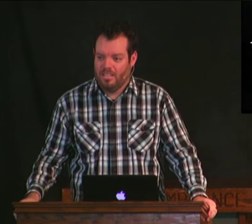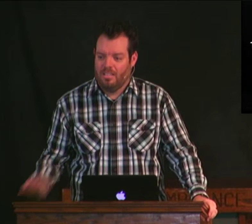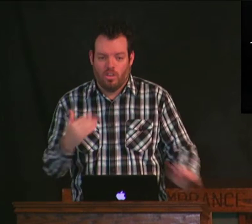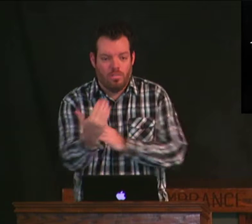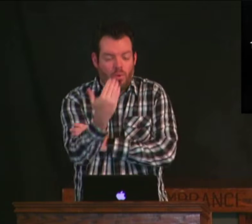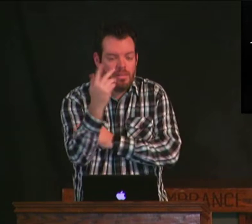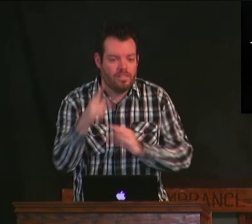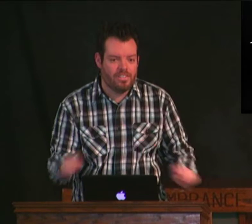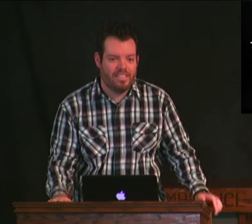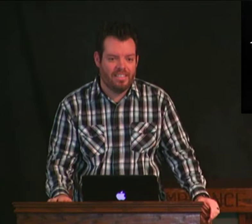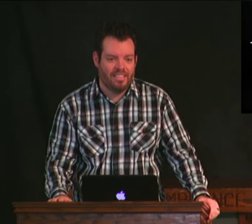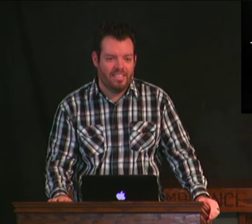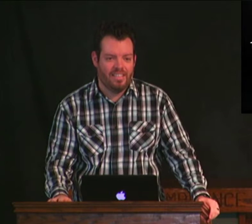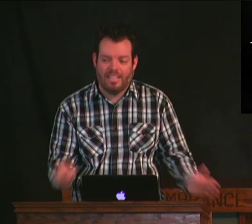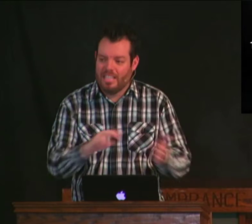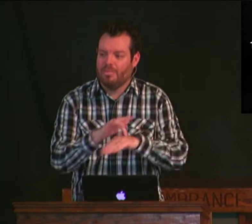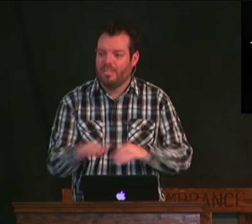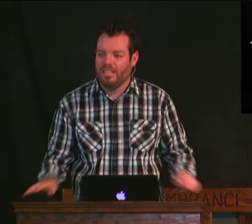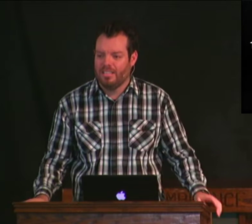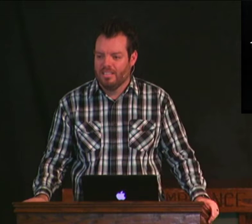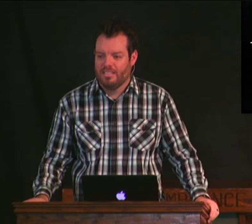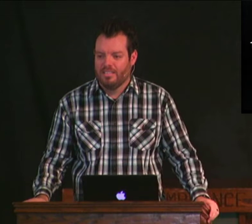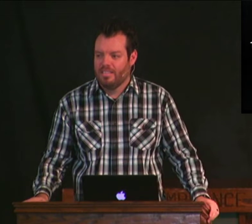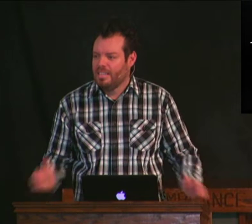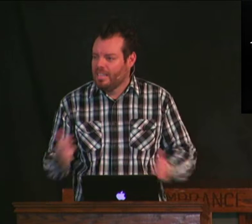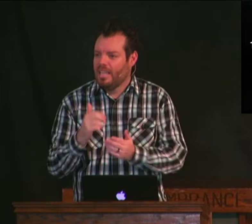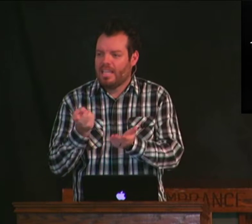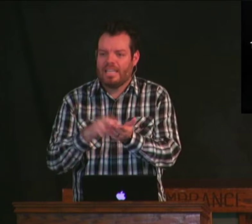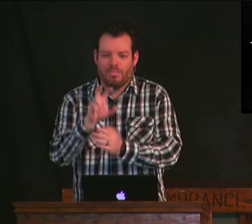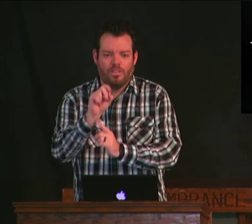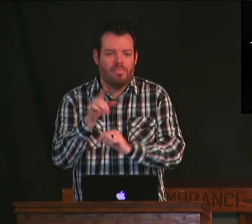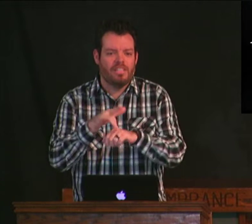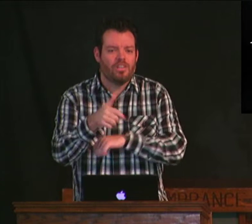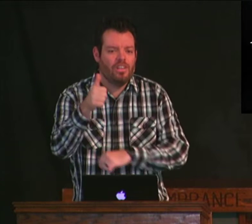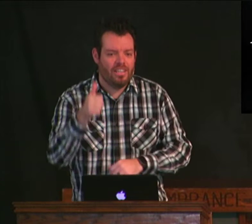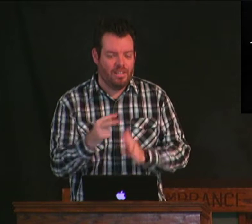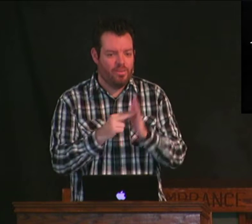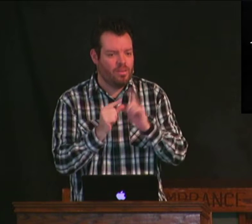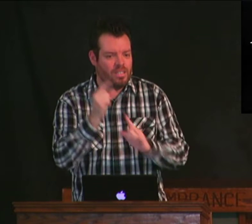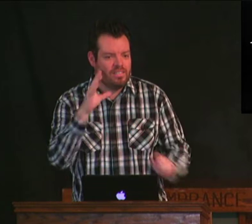If you're a morning person, you get up early, get up 30 minutes earlier and read the Word of God.